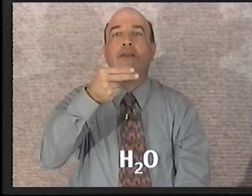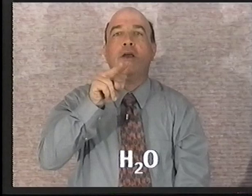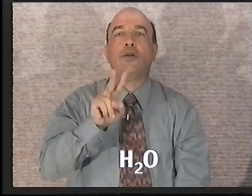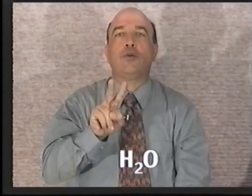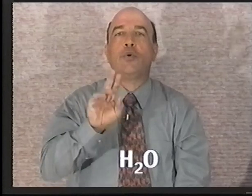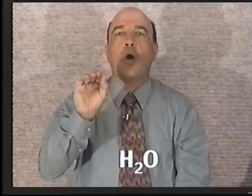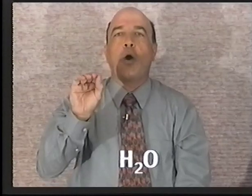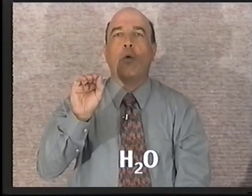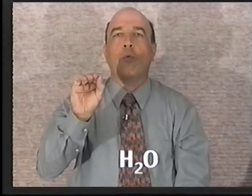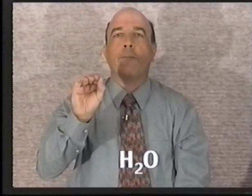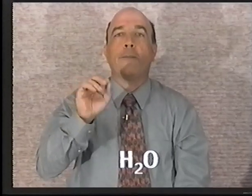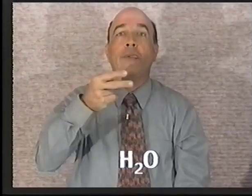H2O,